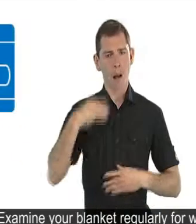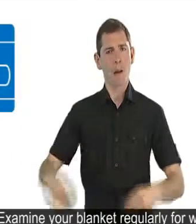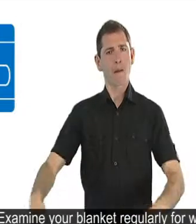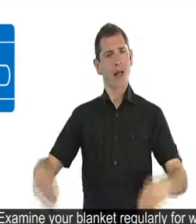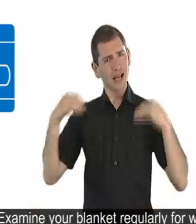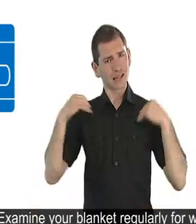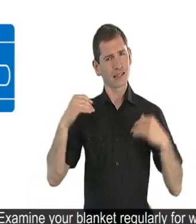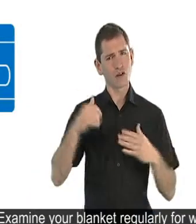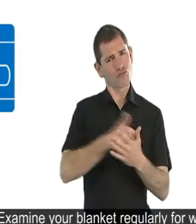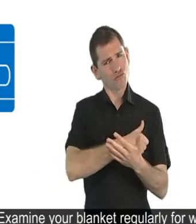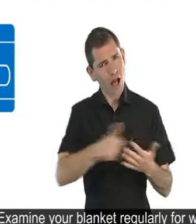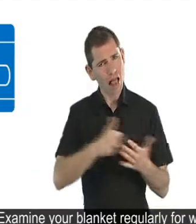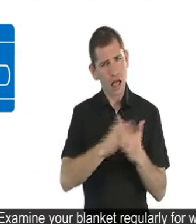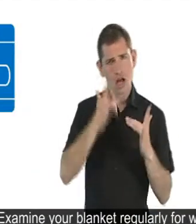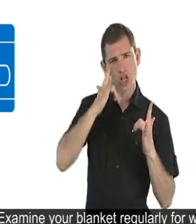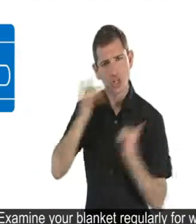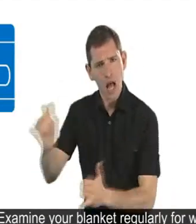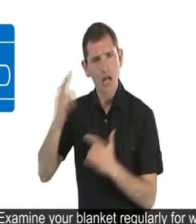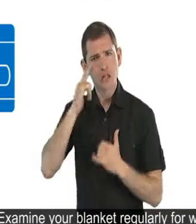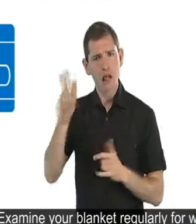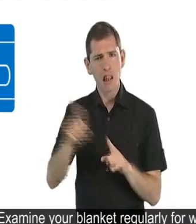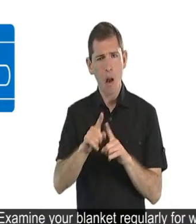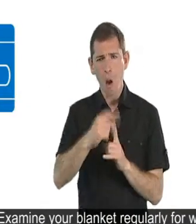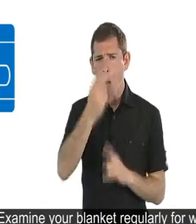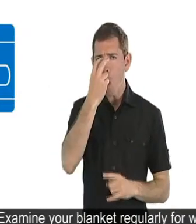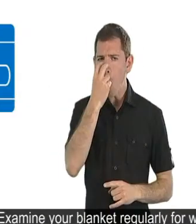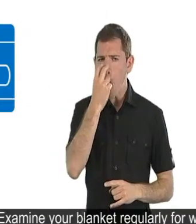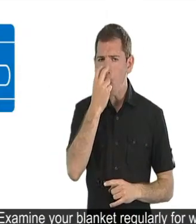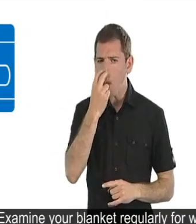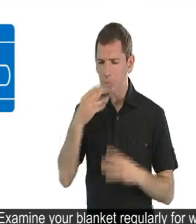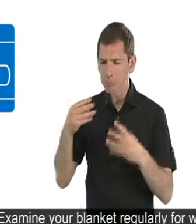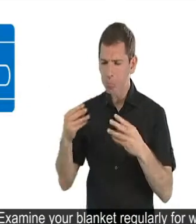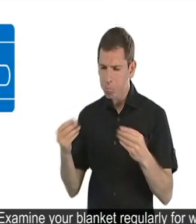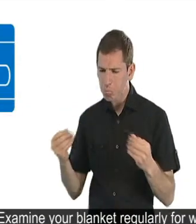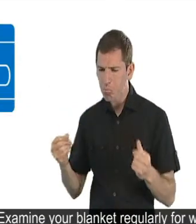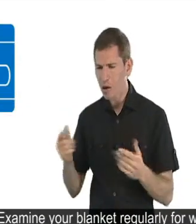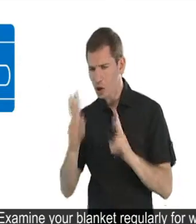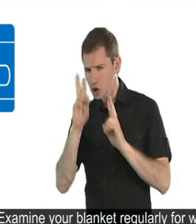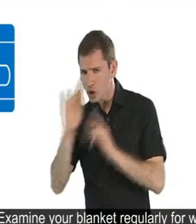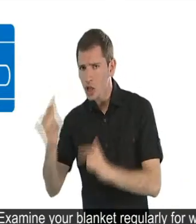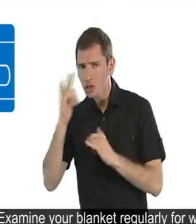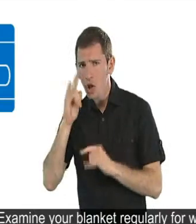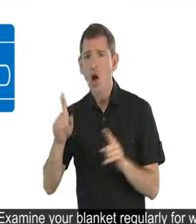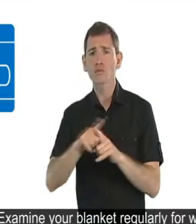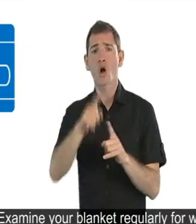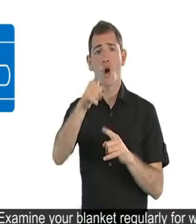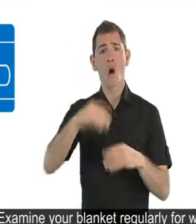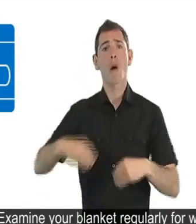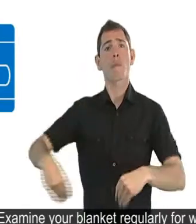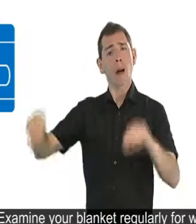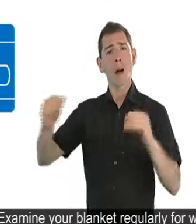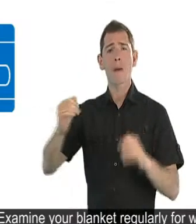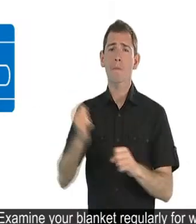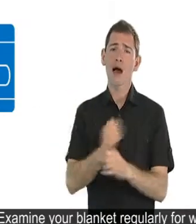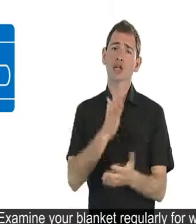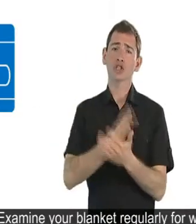Examine your blanket regularly for wear and tear and store it flat, rolled up, or folded very